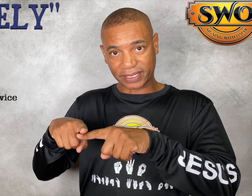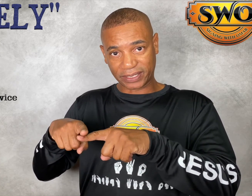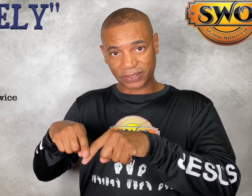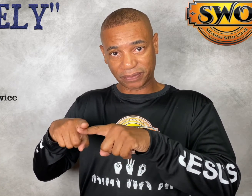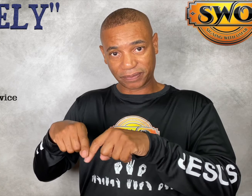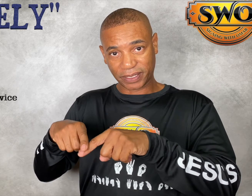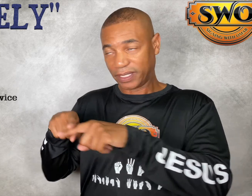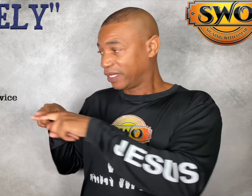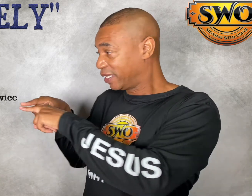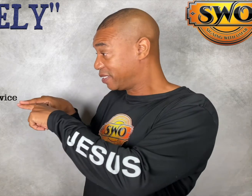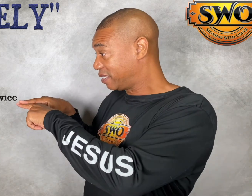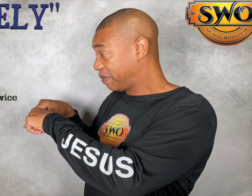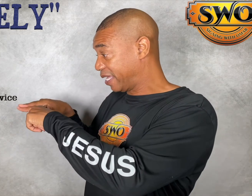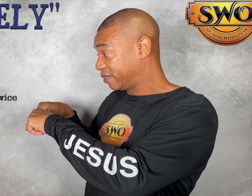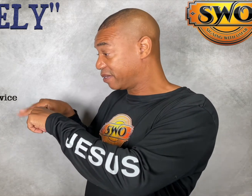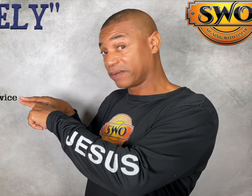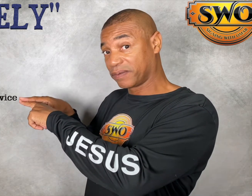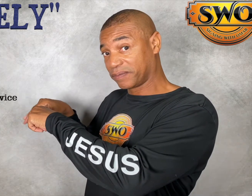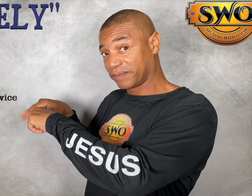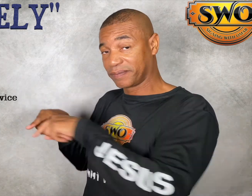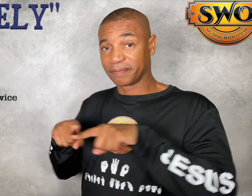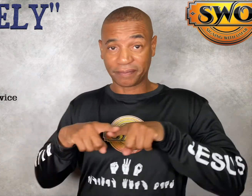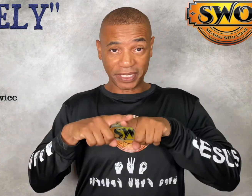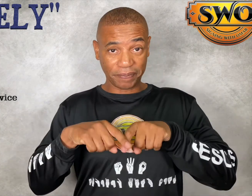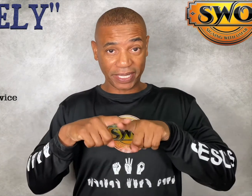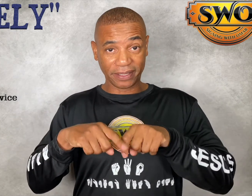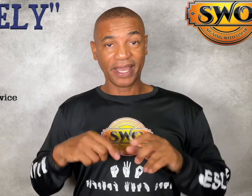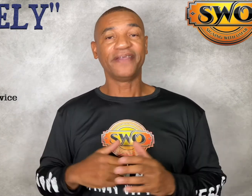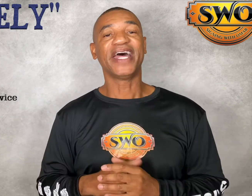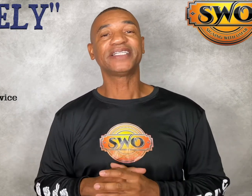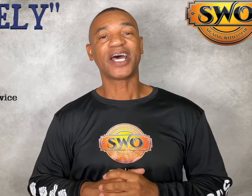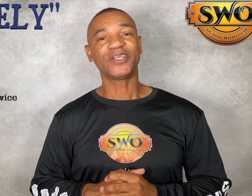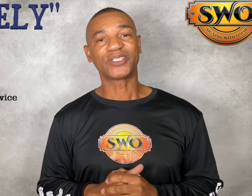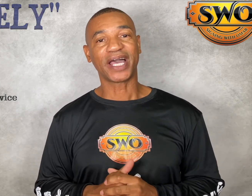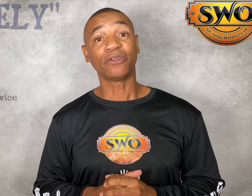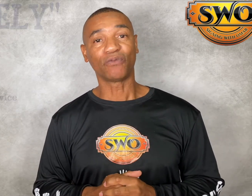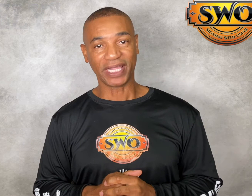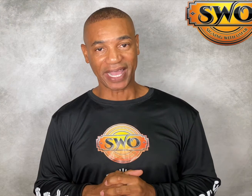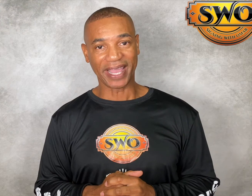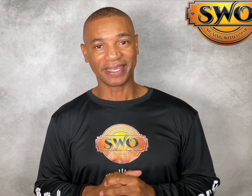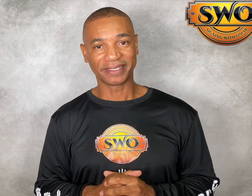this. Depend. Depend. That is how you sign rely.